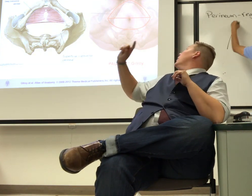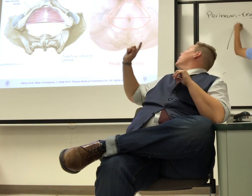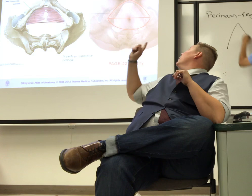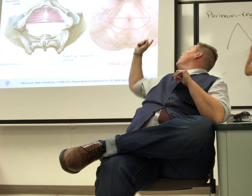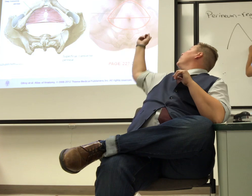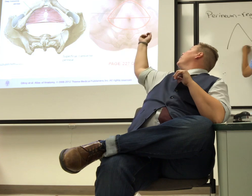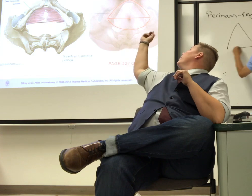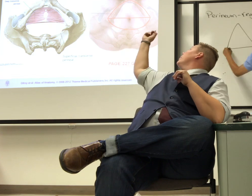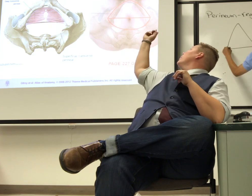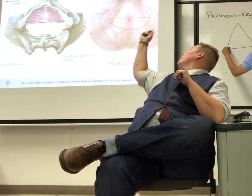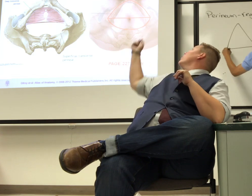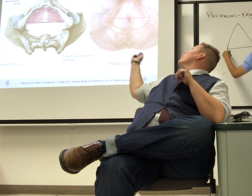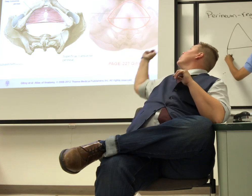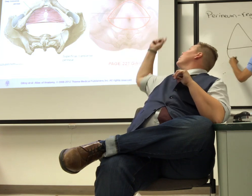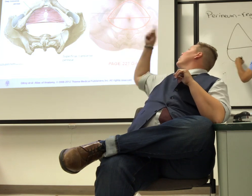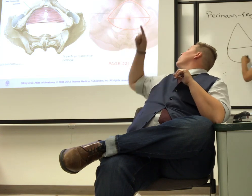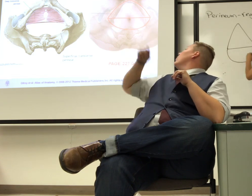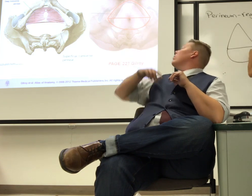like this.